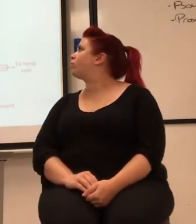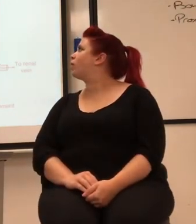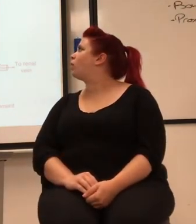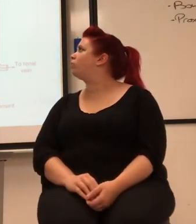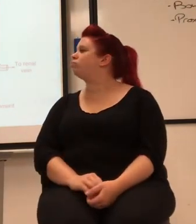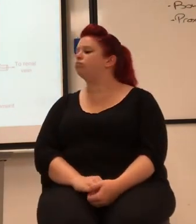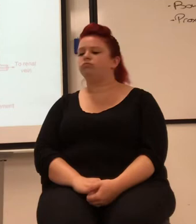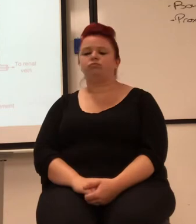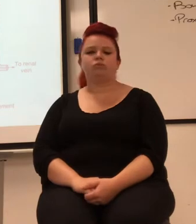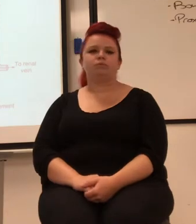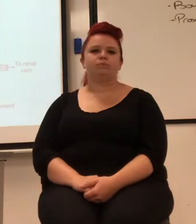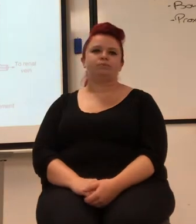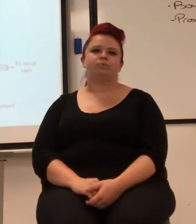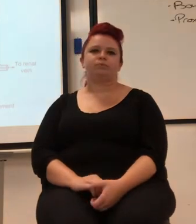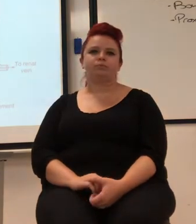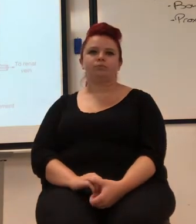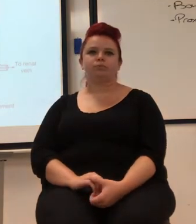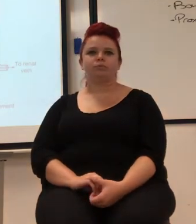convoluted